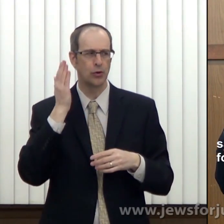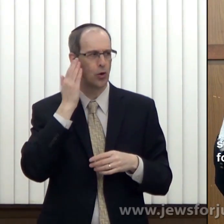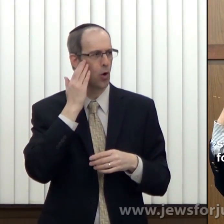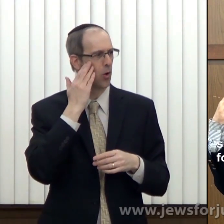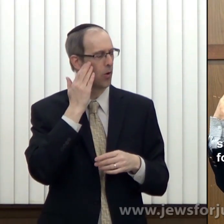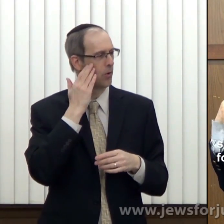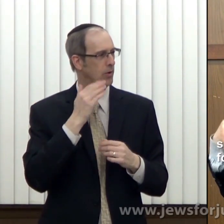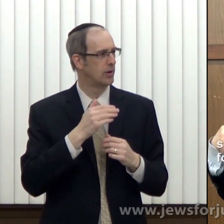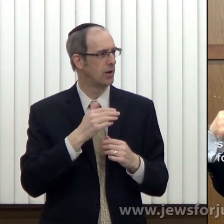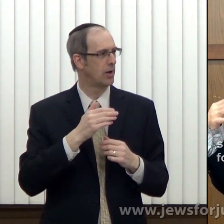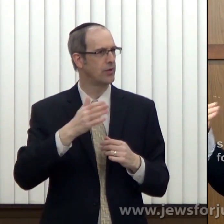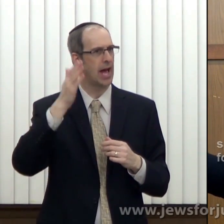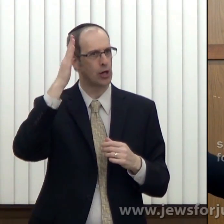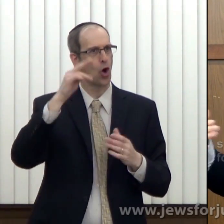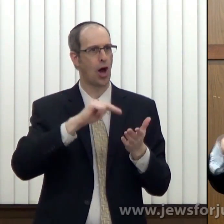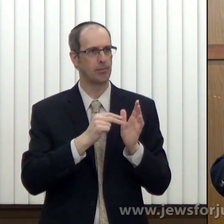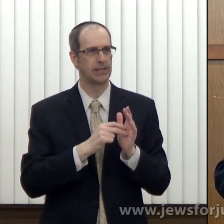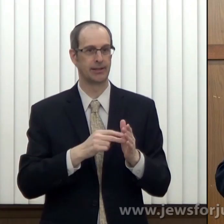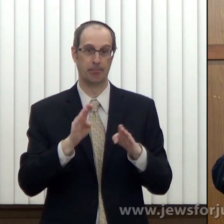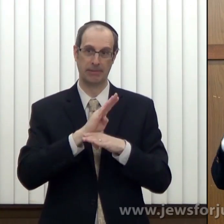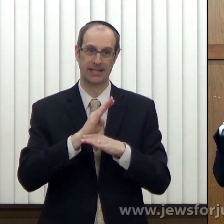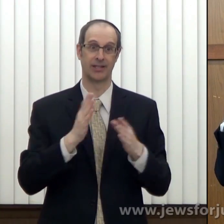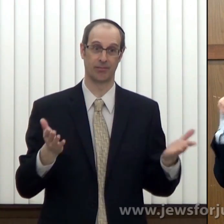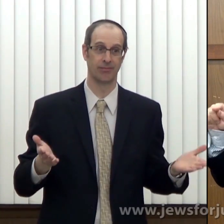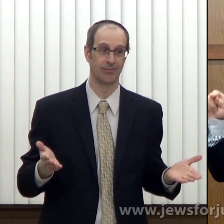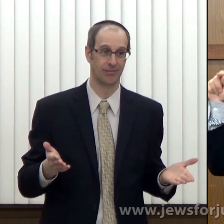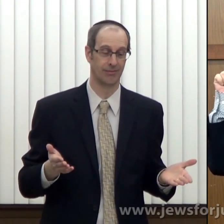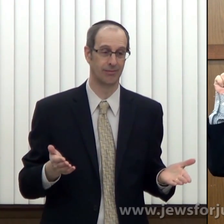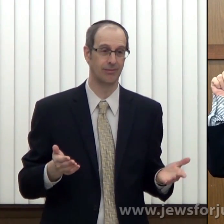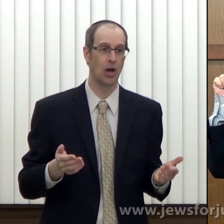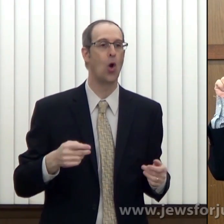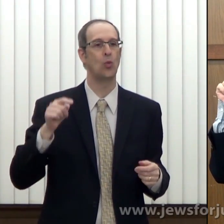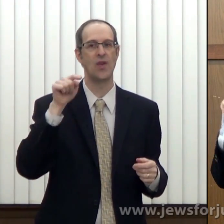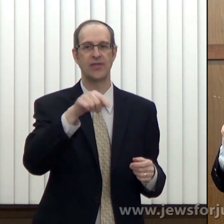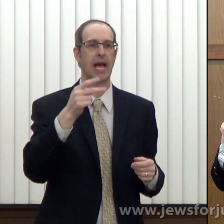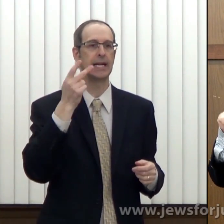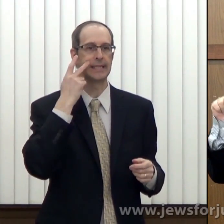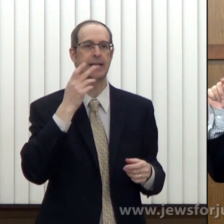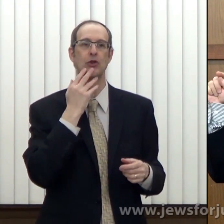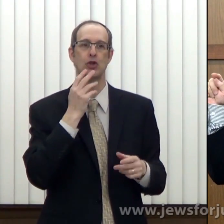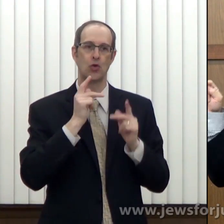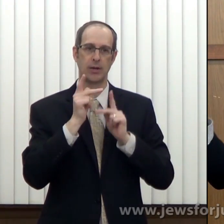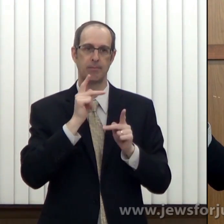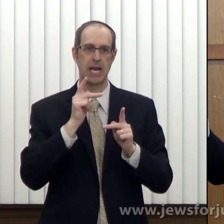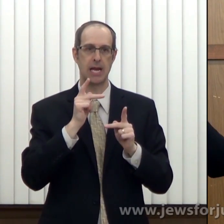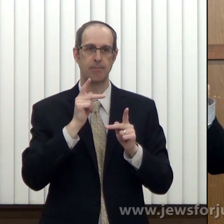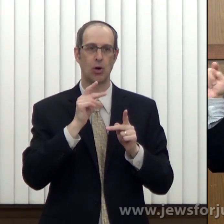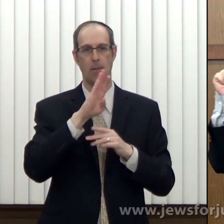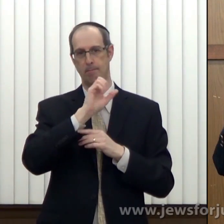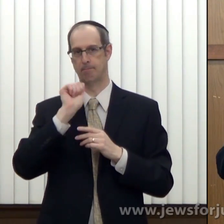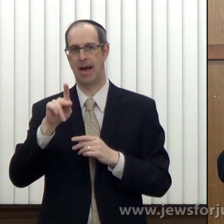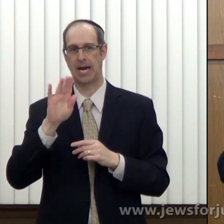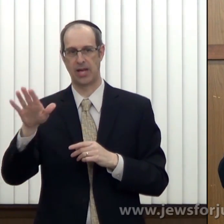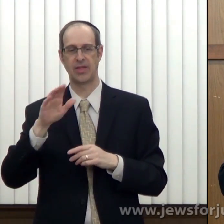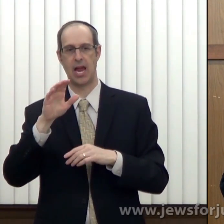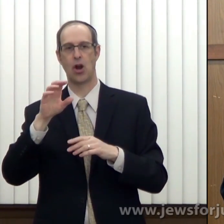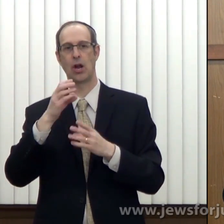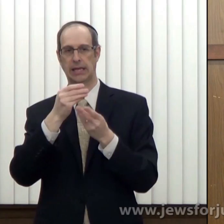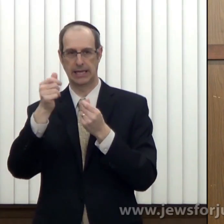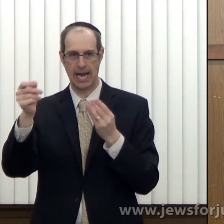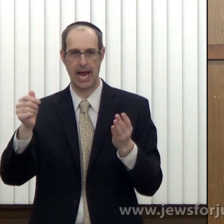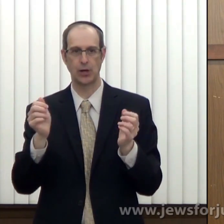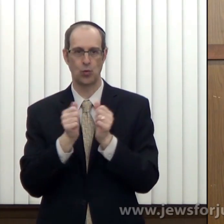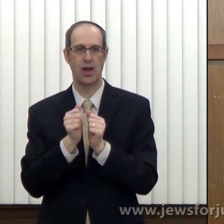realize that God means business? It's when they see the Jewish people back in their land with their temple